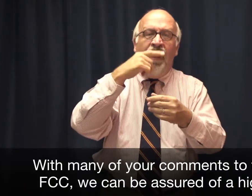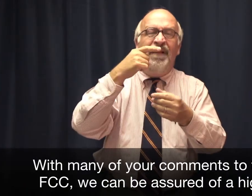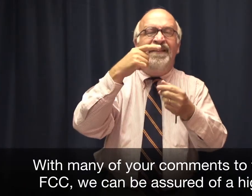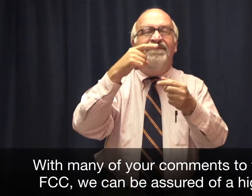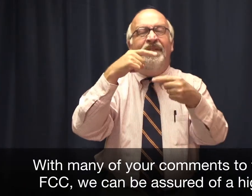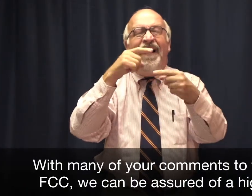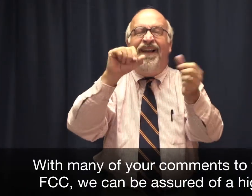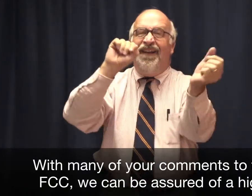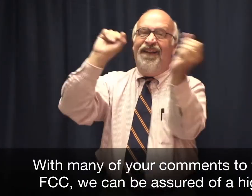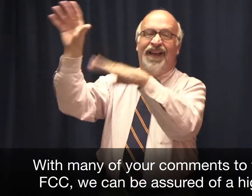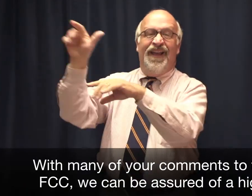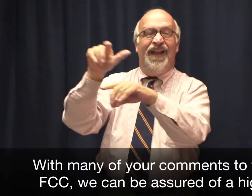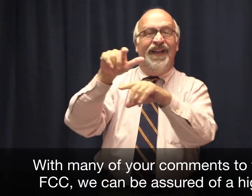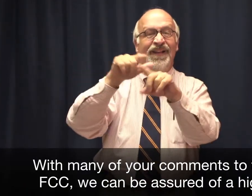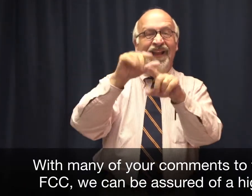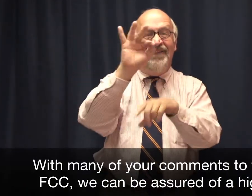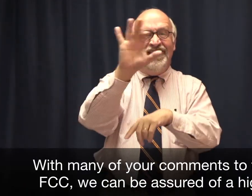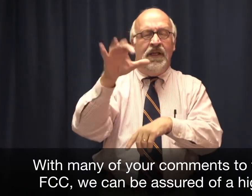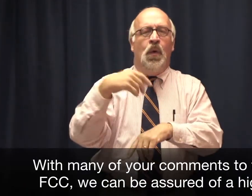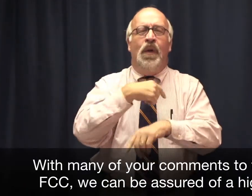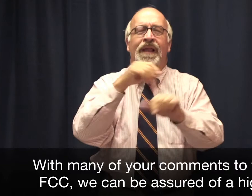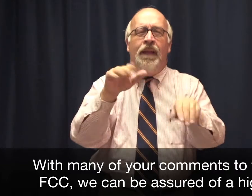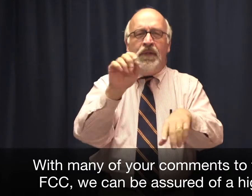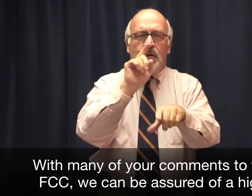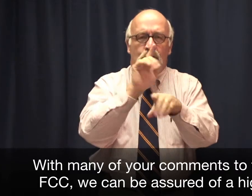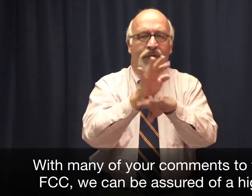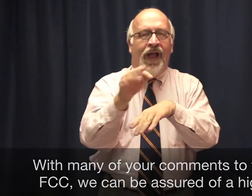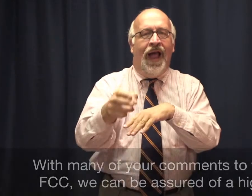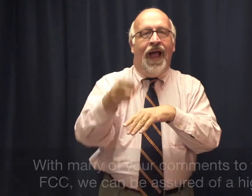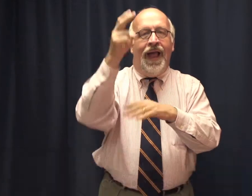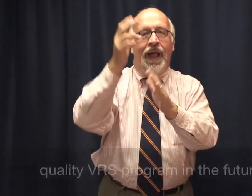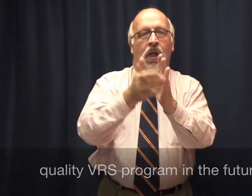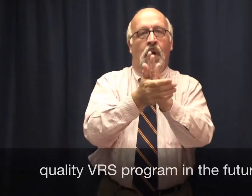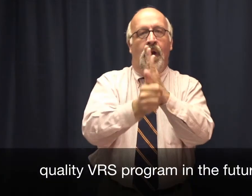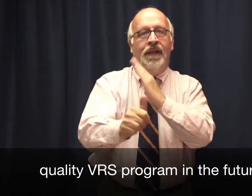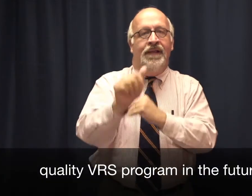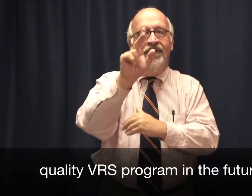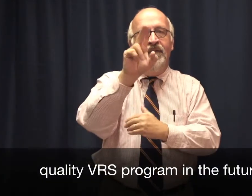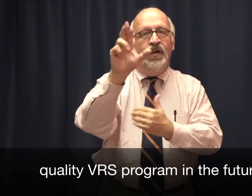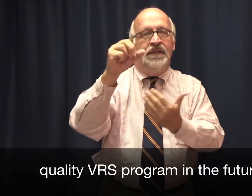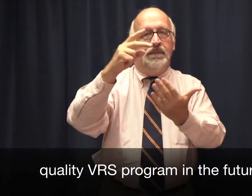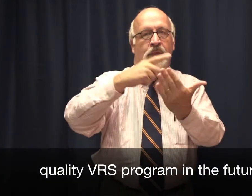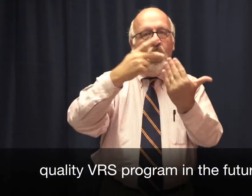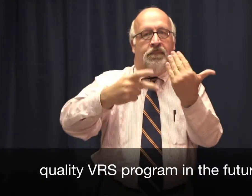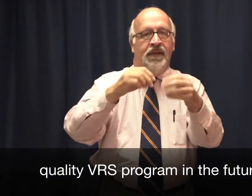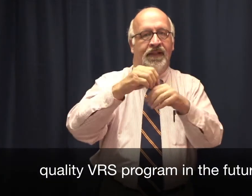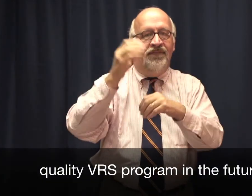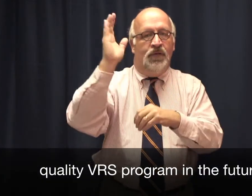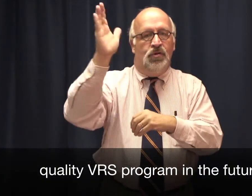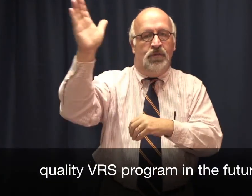to the FCC, we can be assured of a high-quality VRS program in the future.